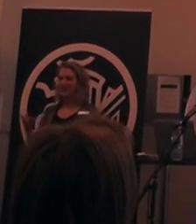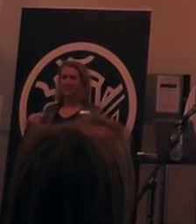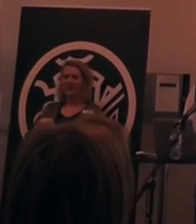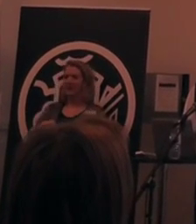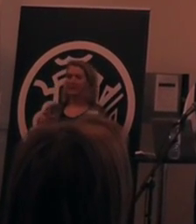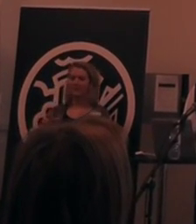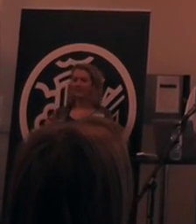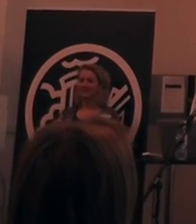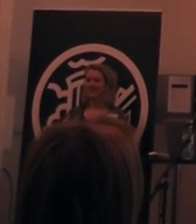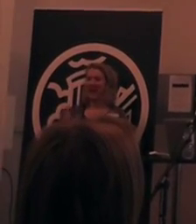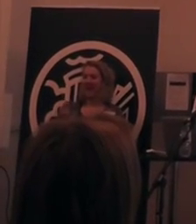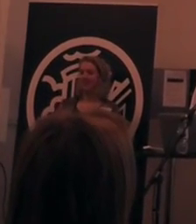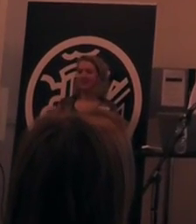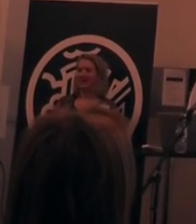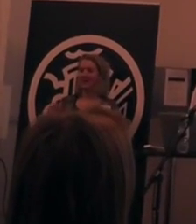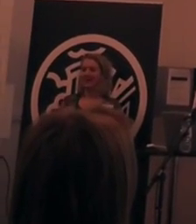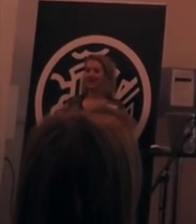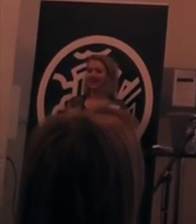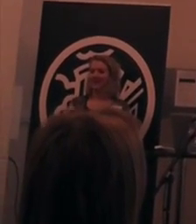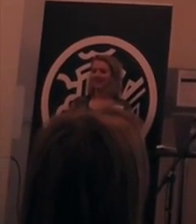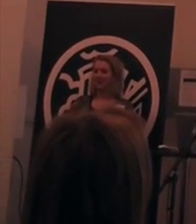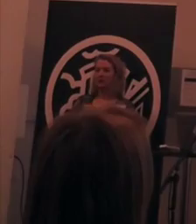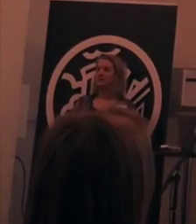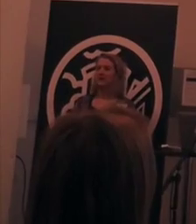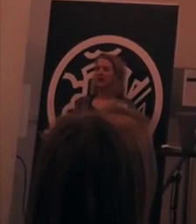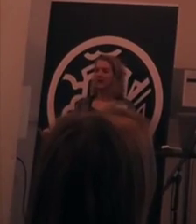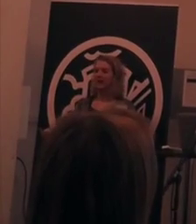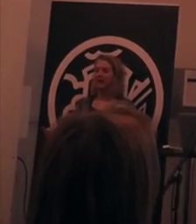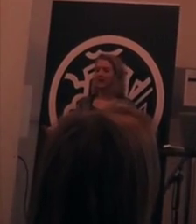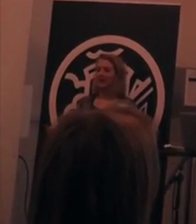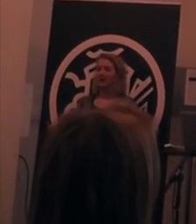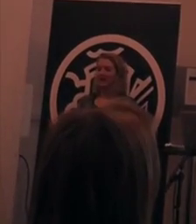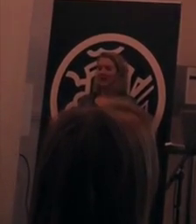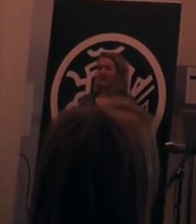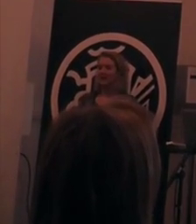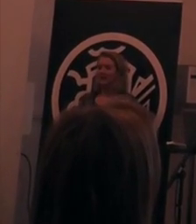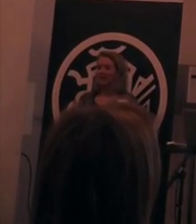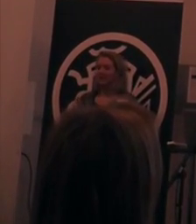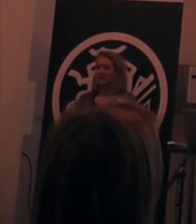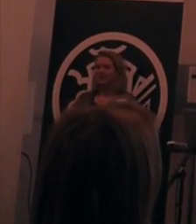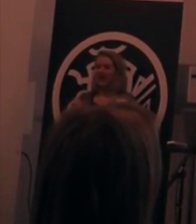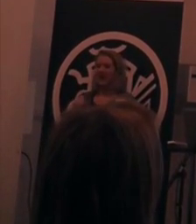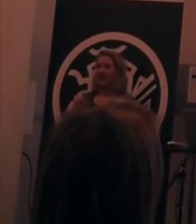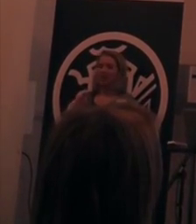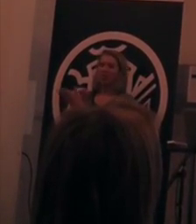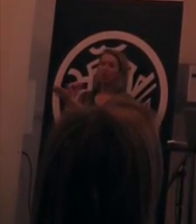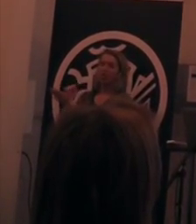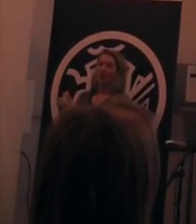Foundation. The labels that are put on that community are just as bad as any label that we've had.